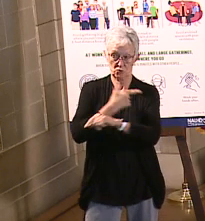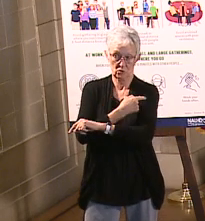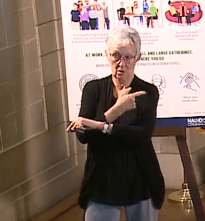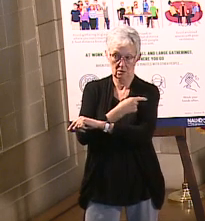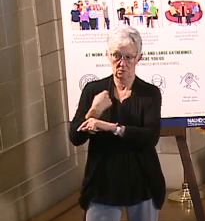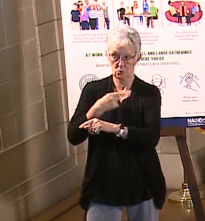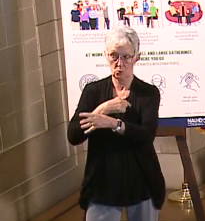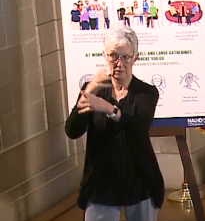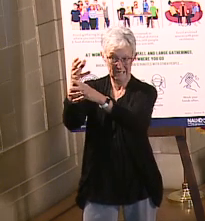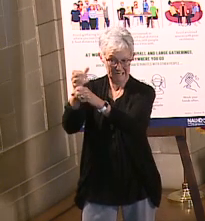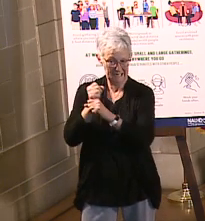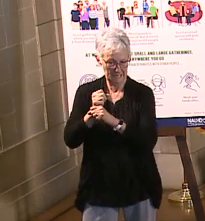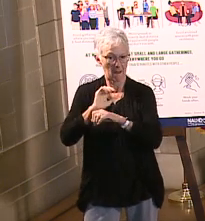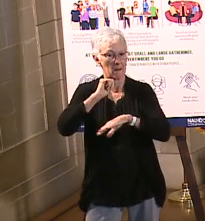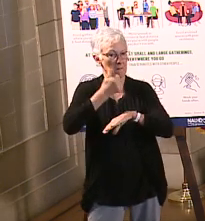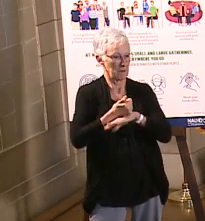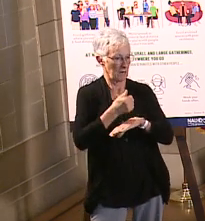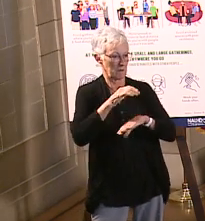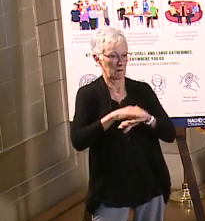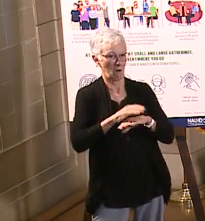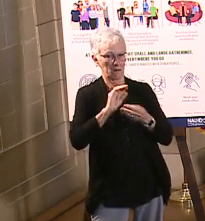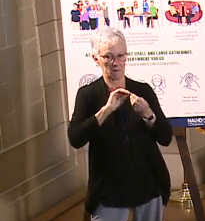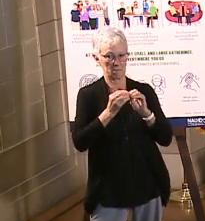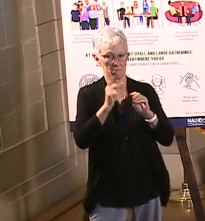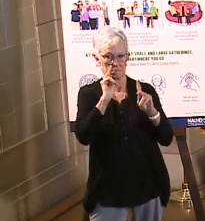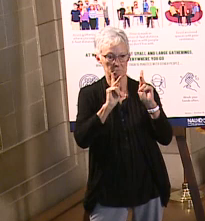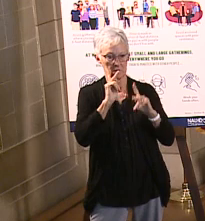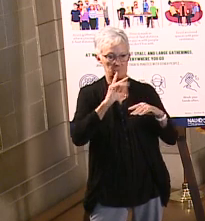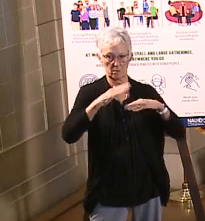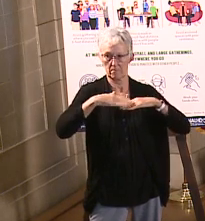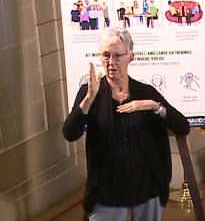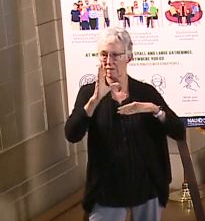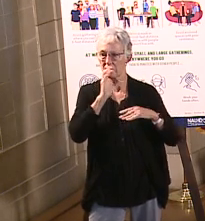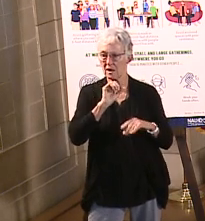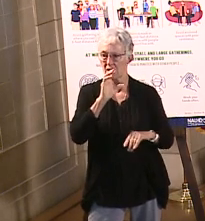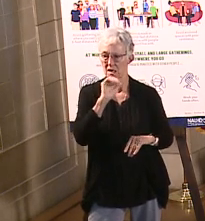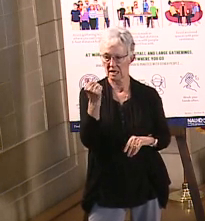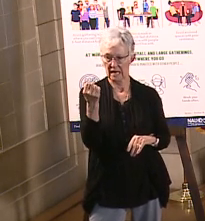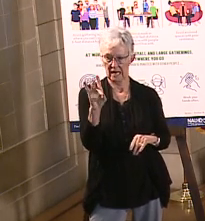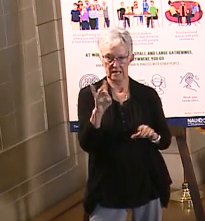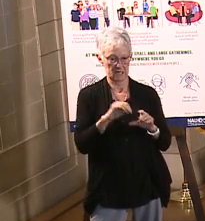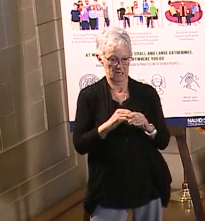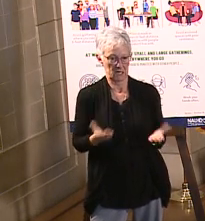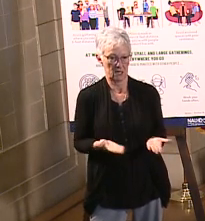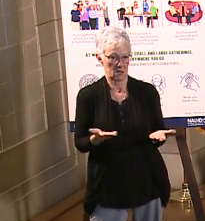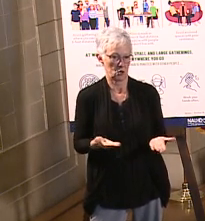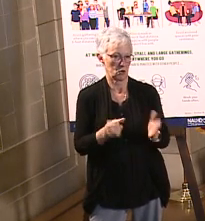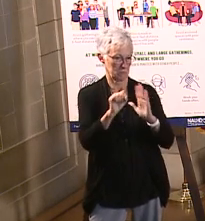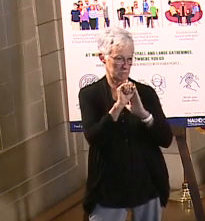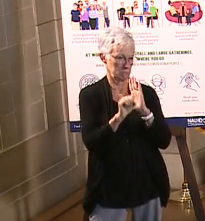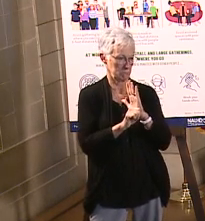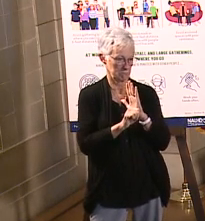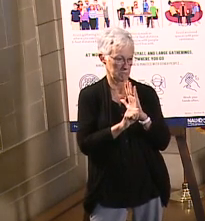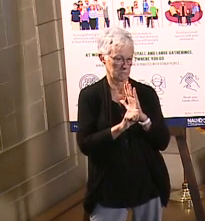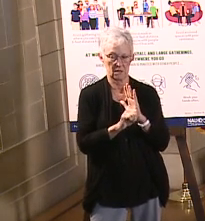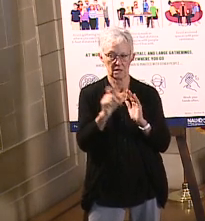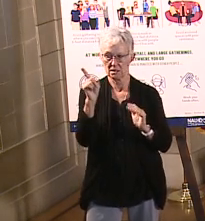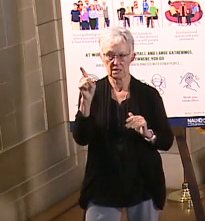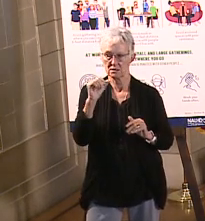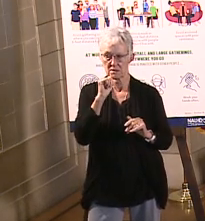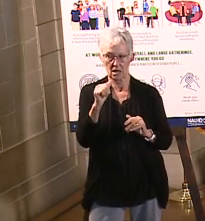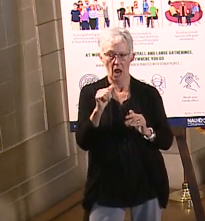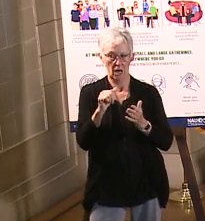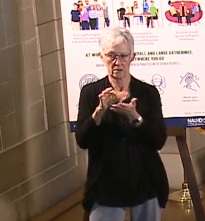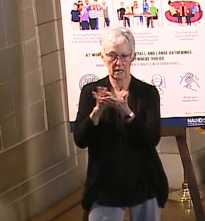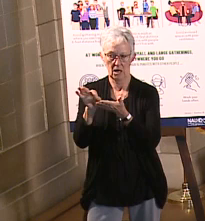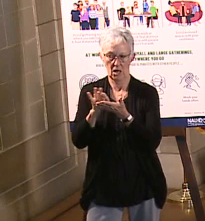government is based on people who are 18 years or older. So it's not just a census number from the whole population. It's only